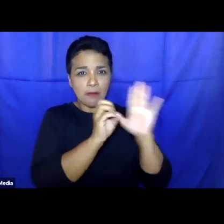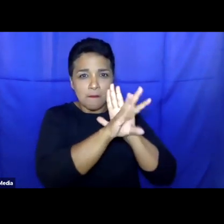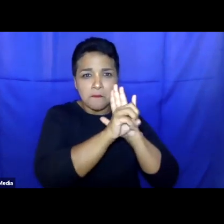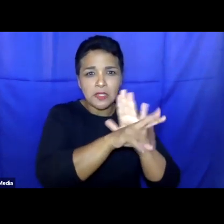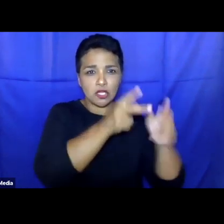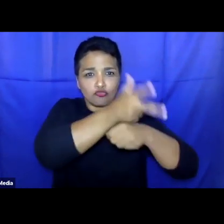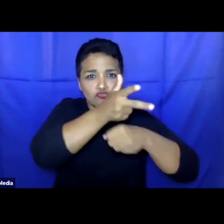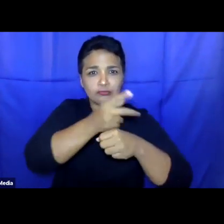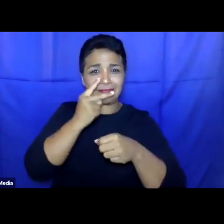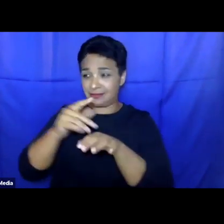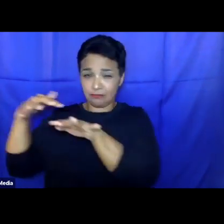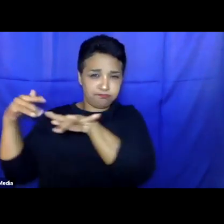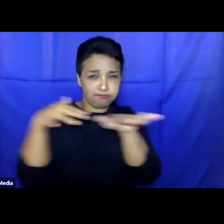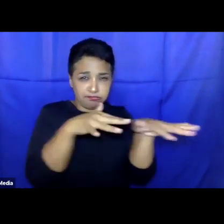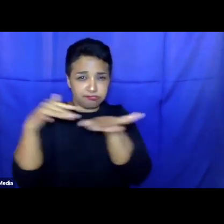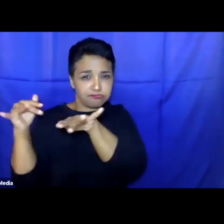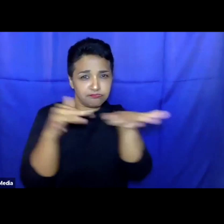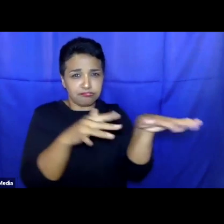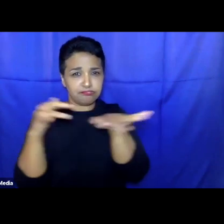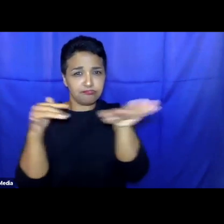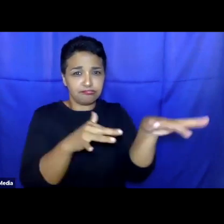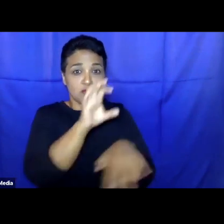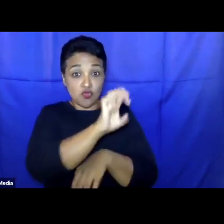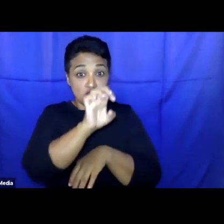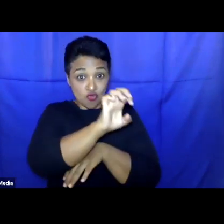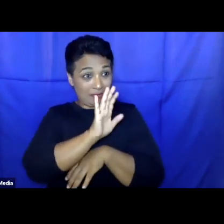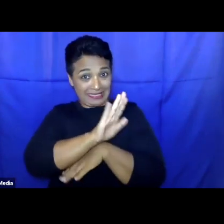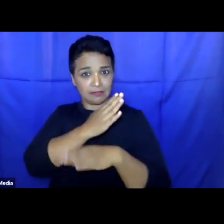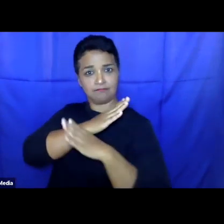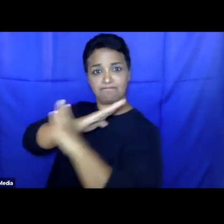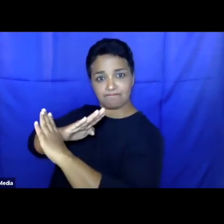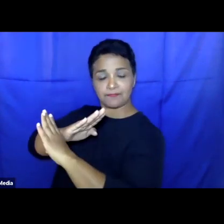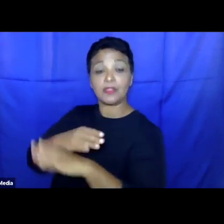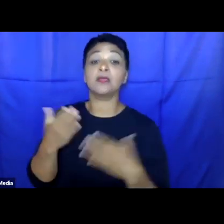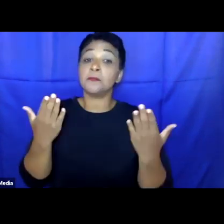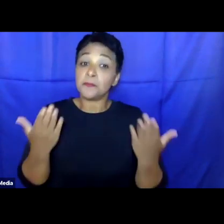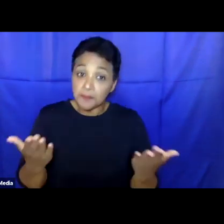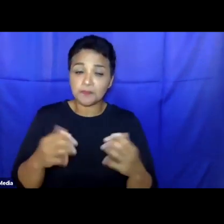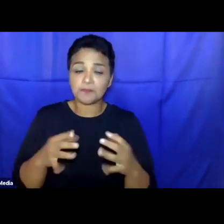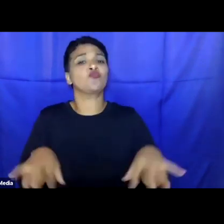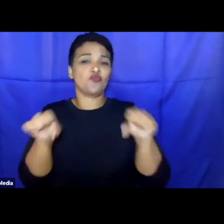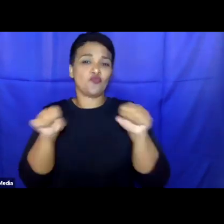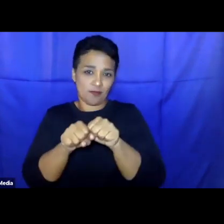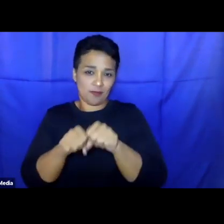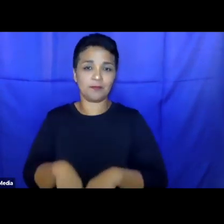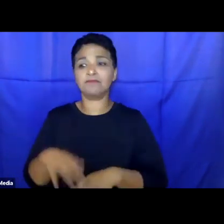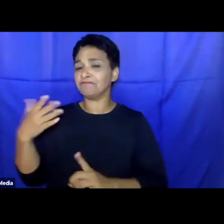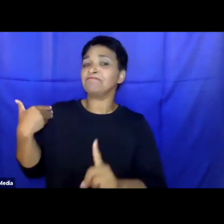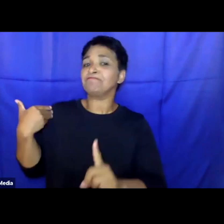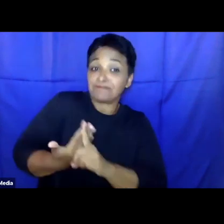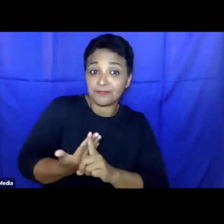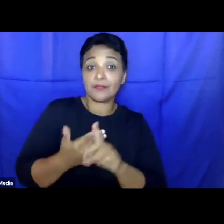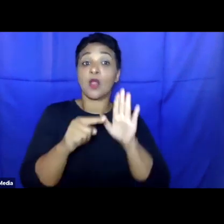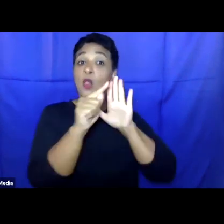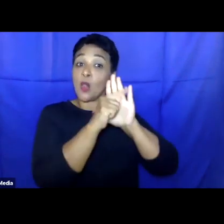floods or waves of refugees. So to wrap up, the law on protection in armed conflict has somewhat changed in the last 70 years, but what has